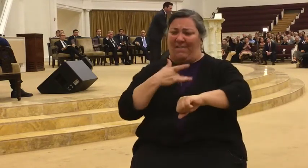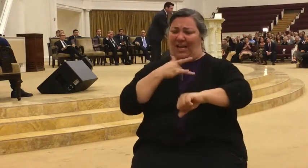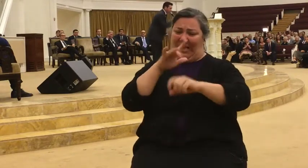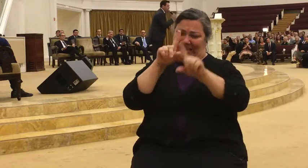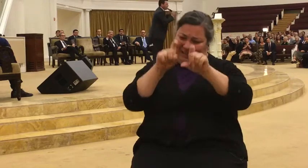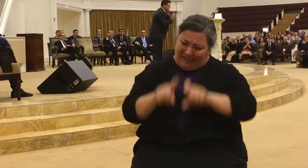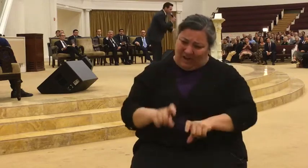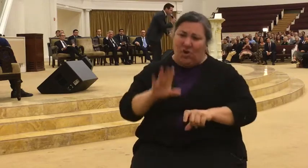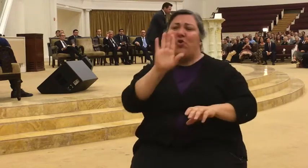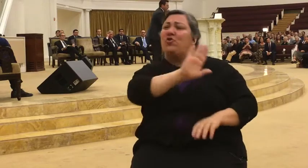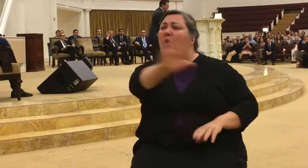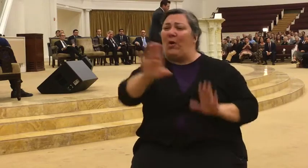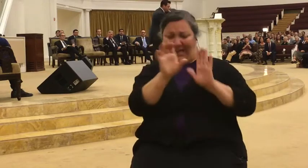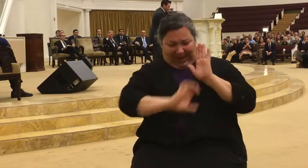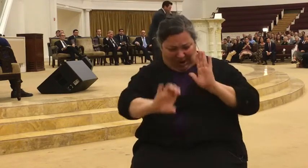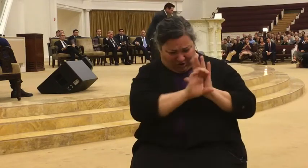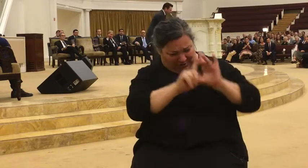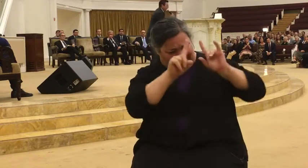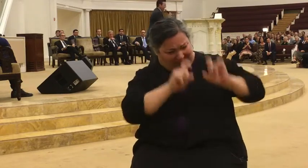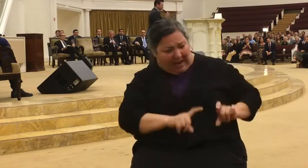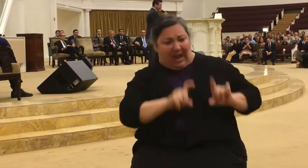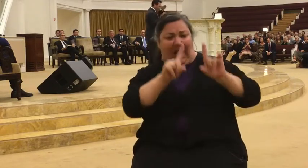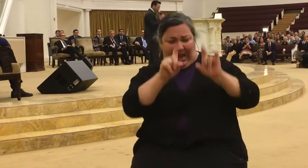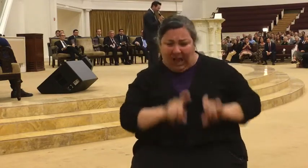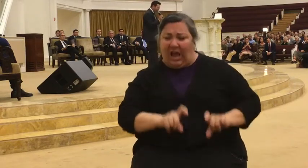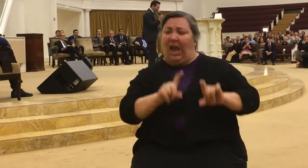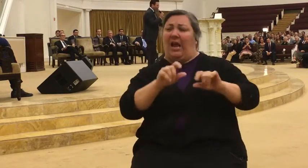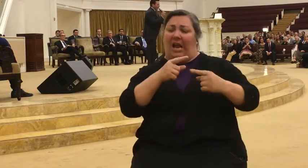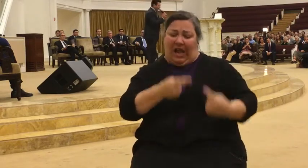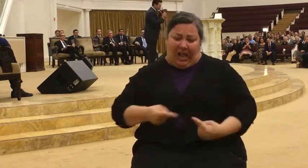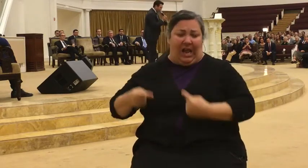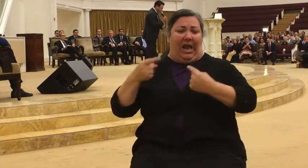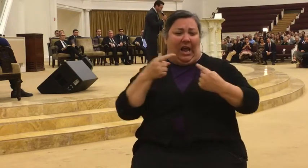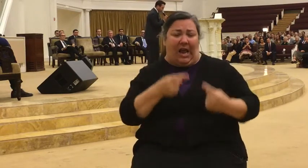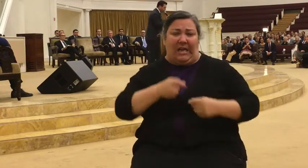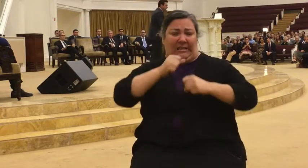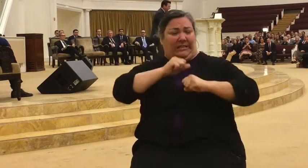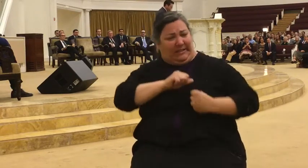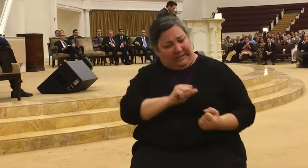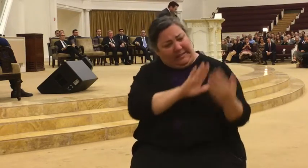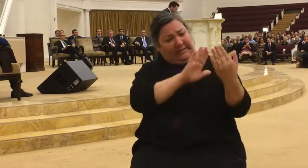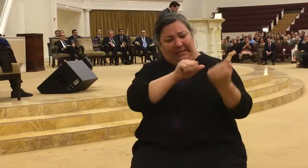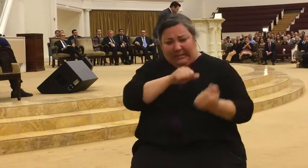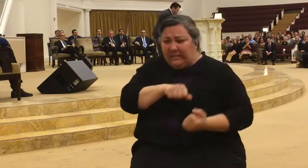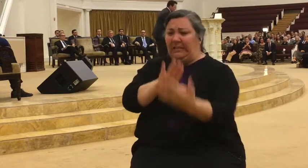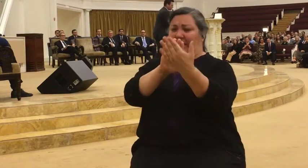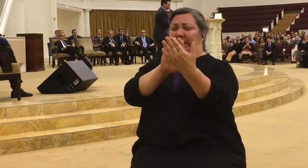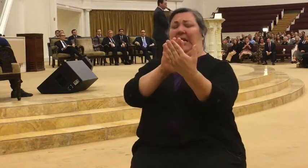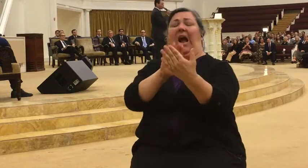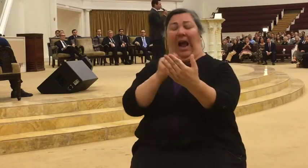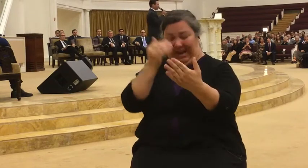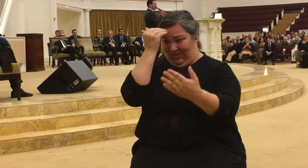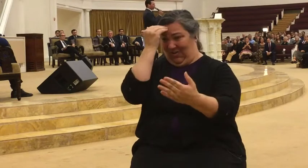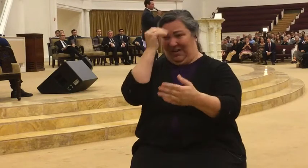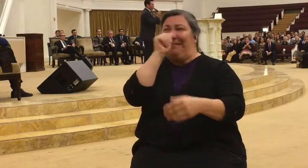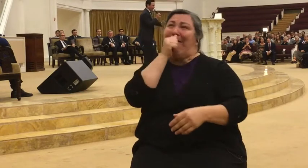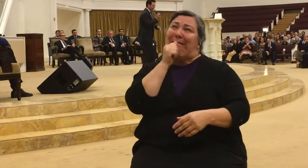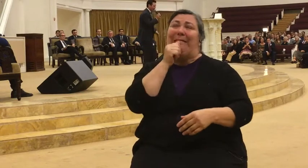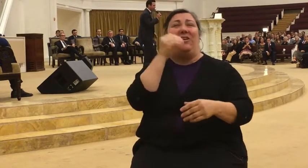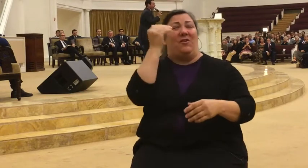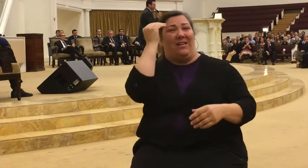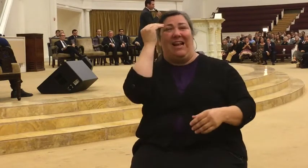your character, tests upon tests, and you're fighting it and facing it and dealing with it. You're wondering if it's all